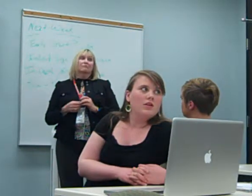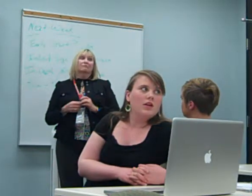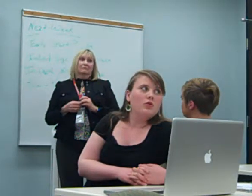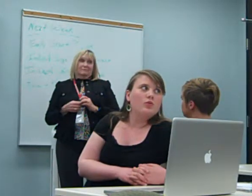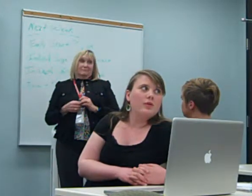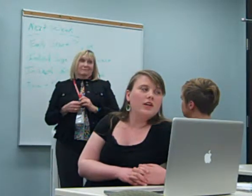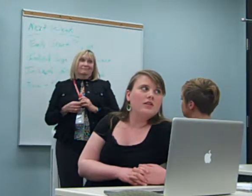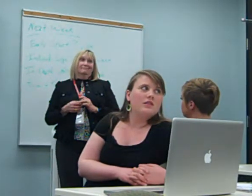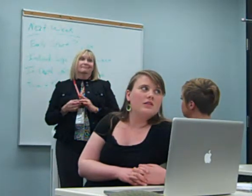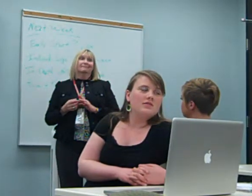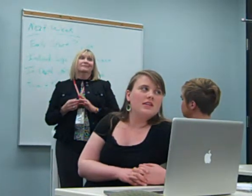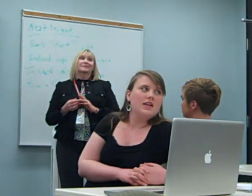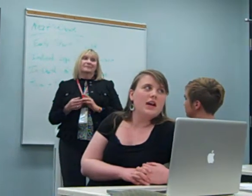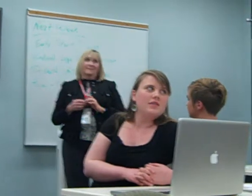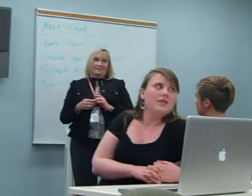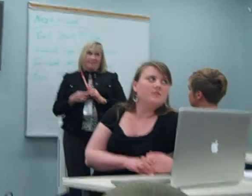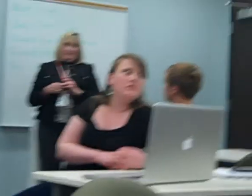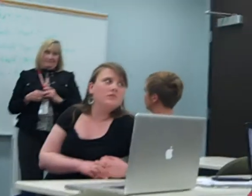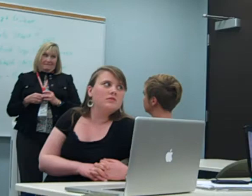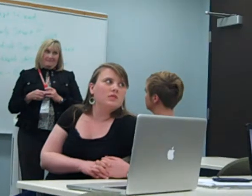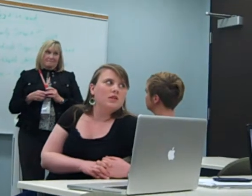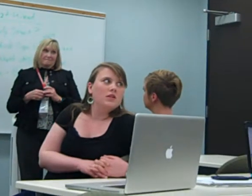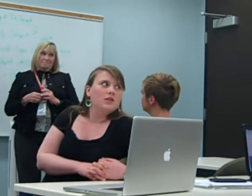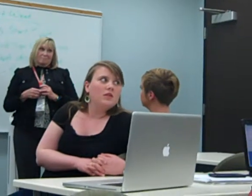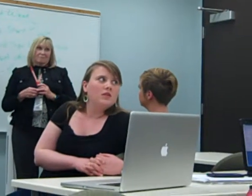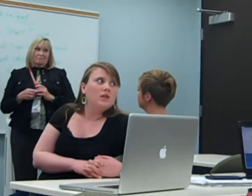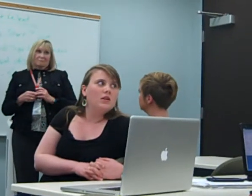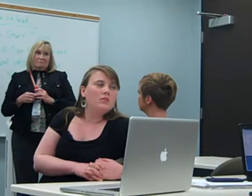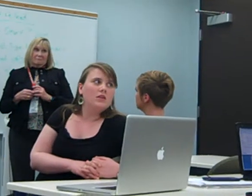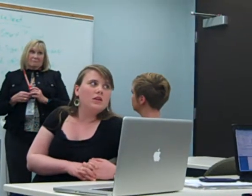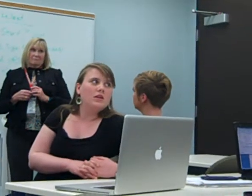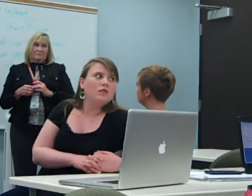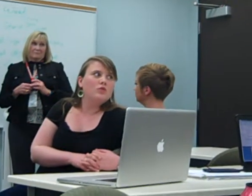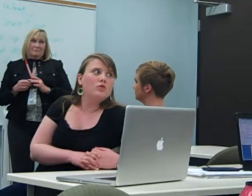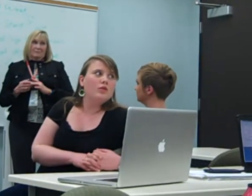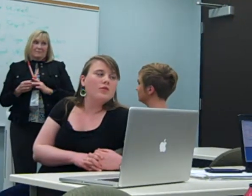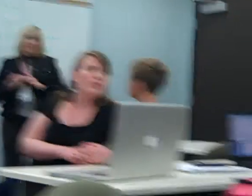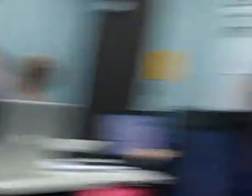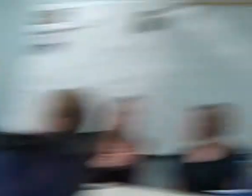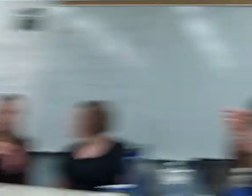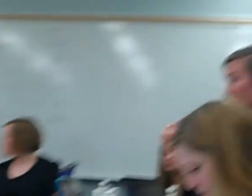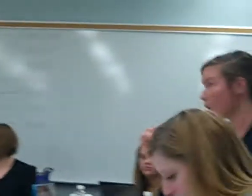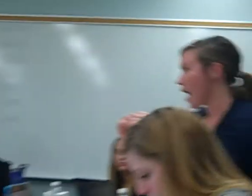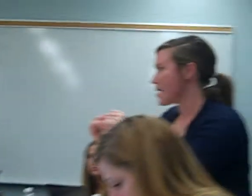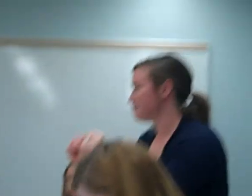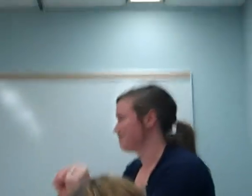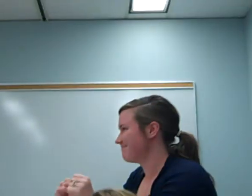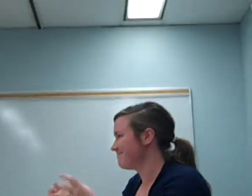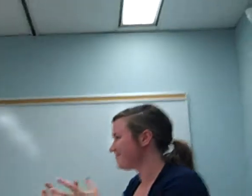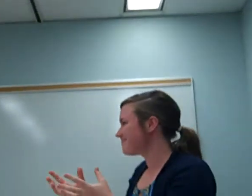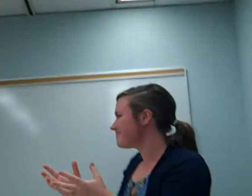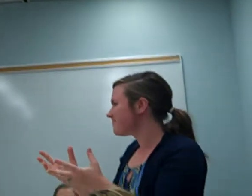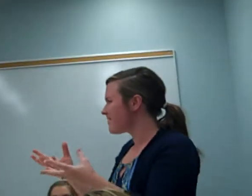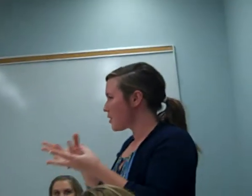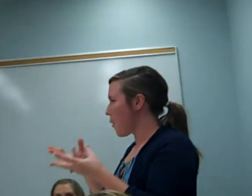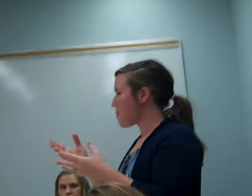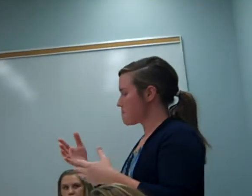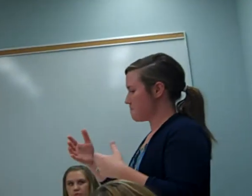that you would bring in the CDI then? Meaning the two of you maybe would work with him and analyze